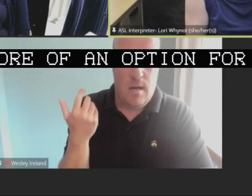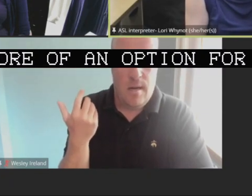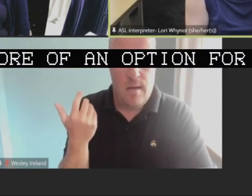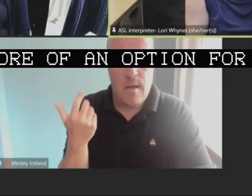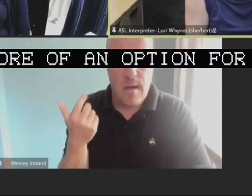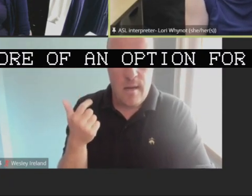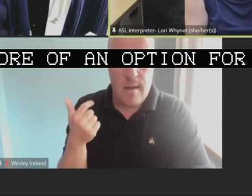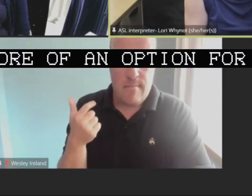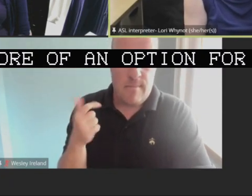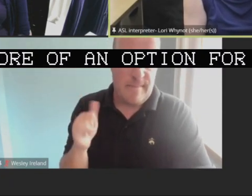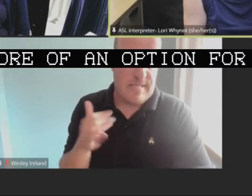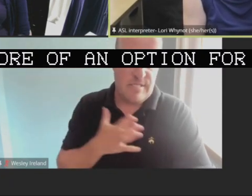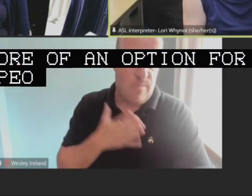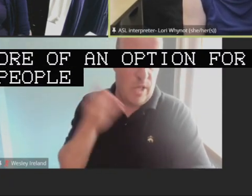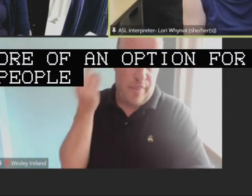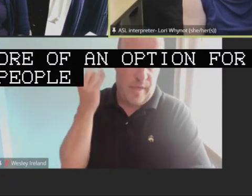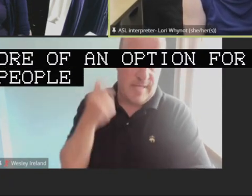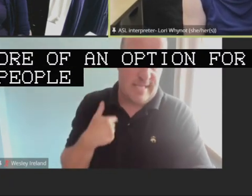So